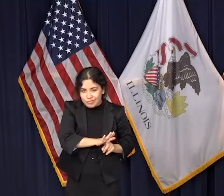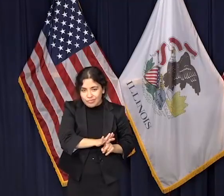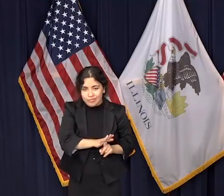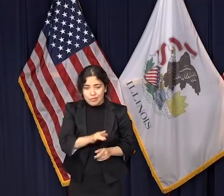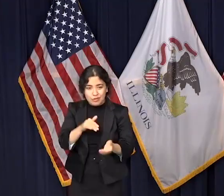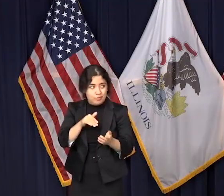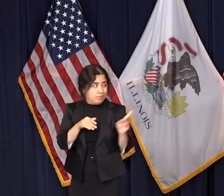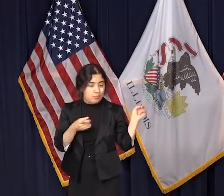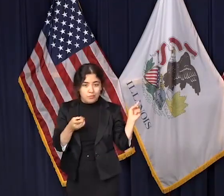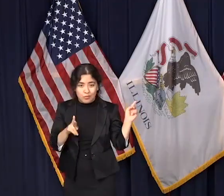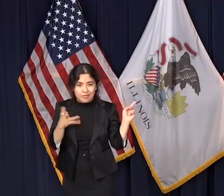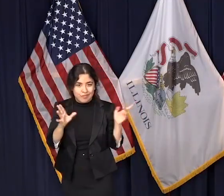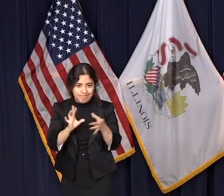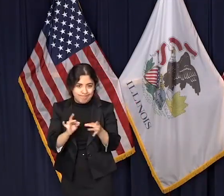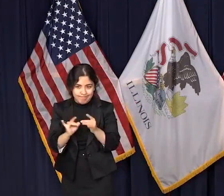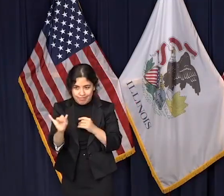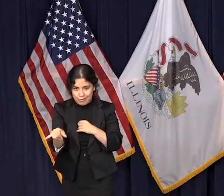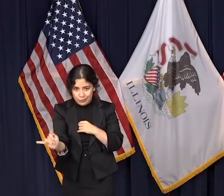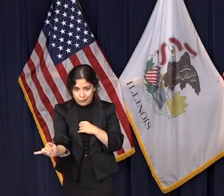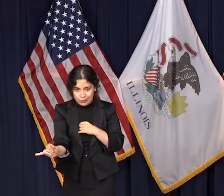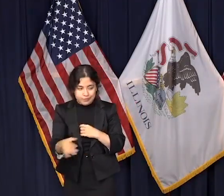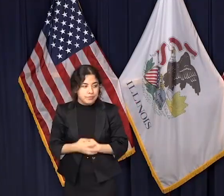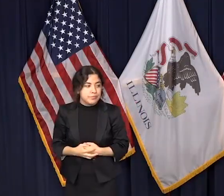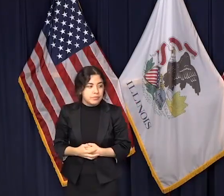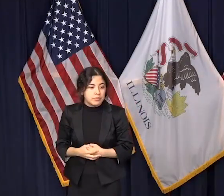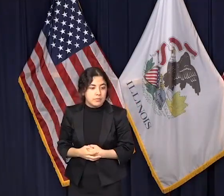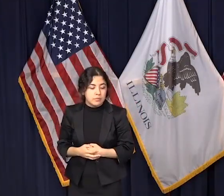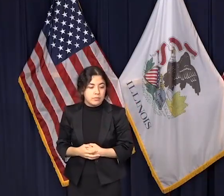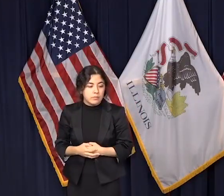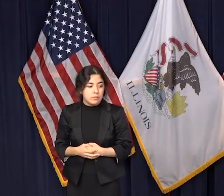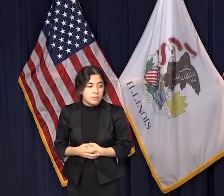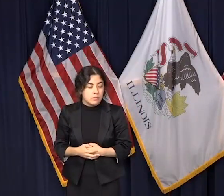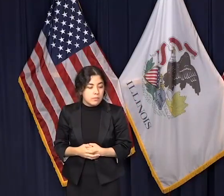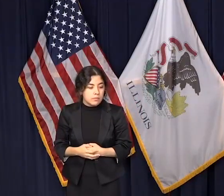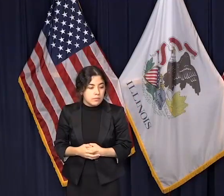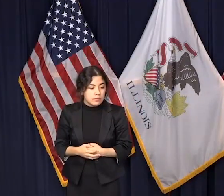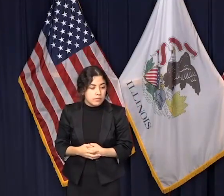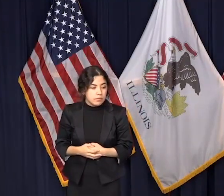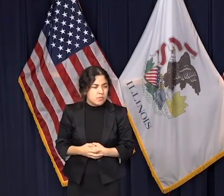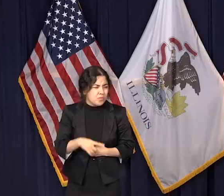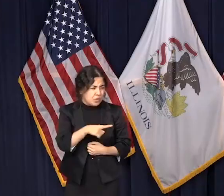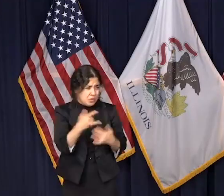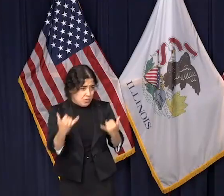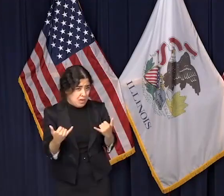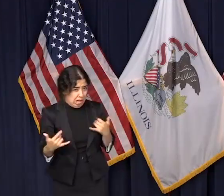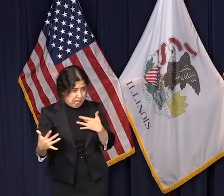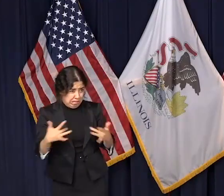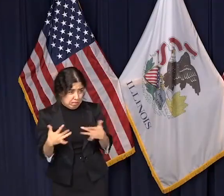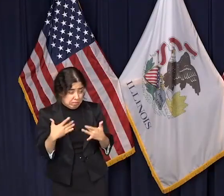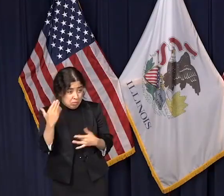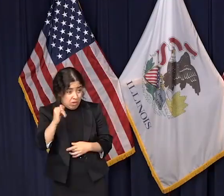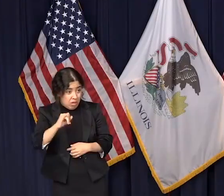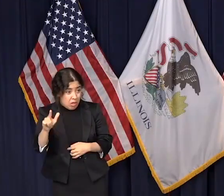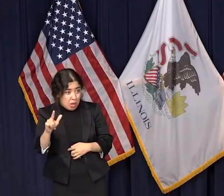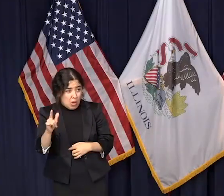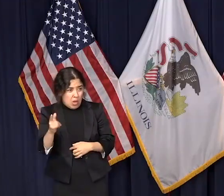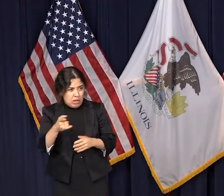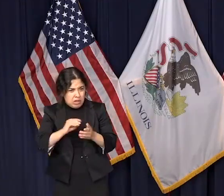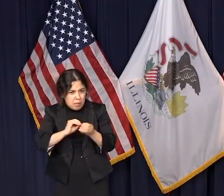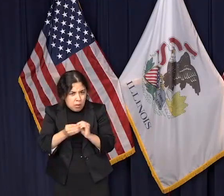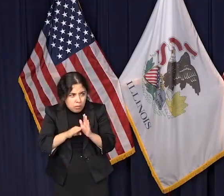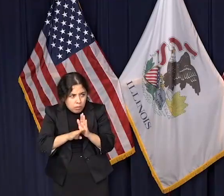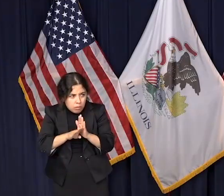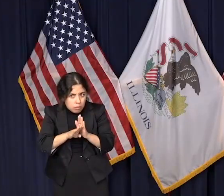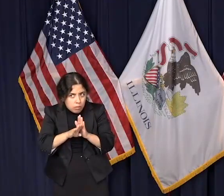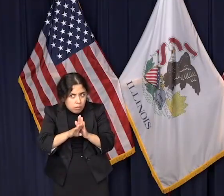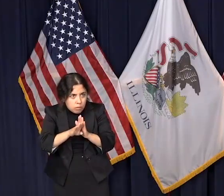saying, kind of raising the alarm here about the increase in cases, obviously. Yes. When you look at Wisconsin, when you look at Indiana, when you look at Missouri,